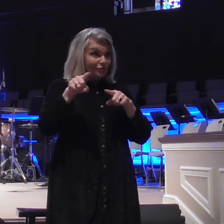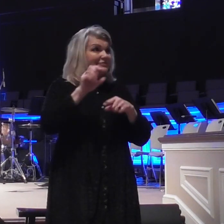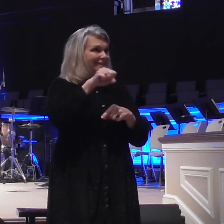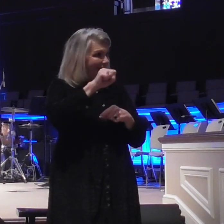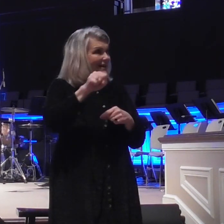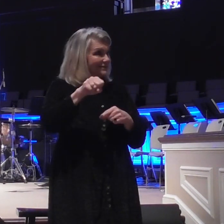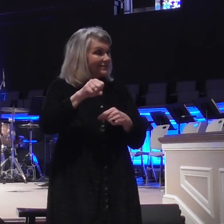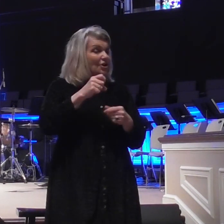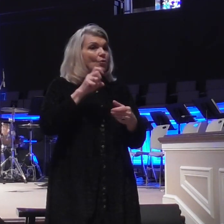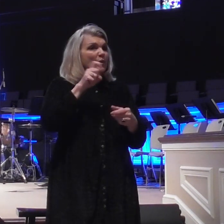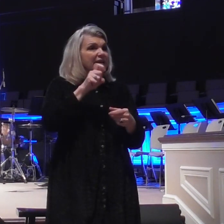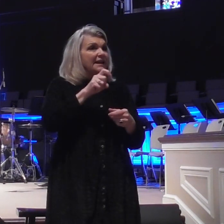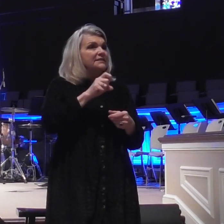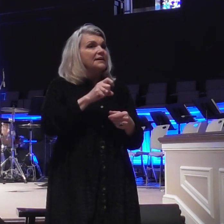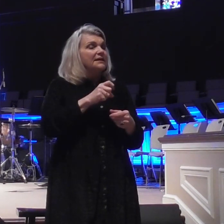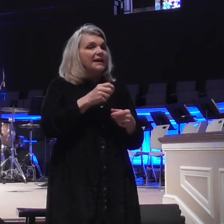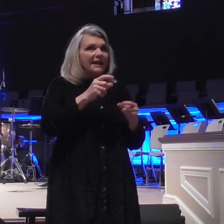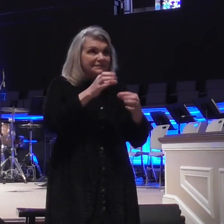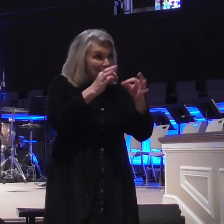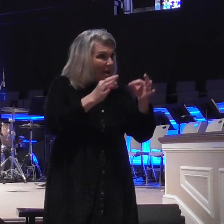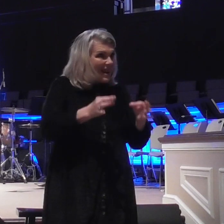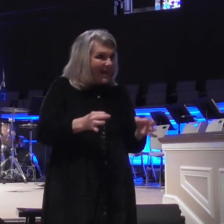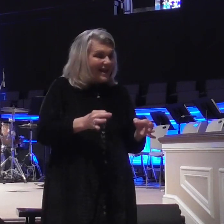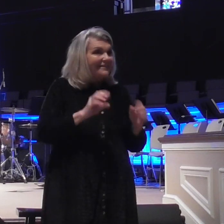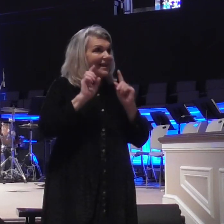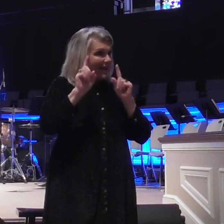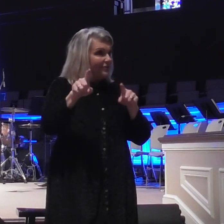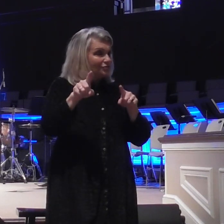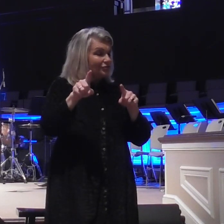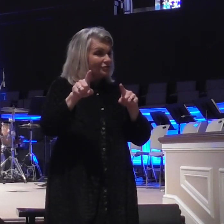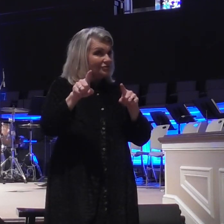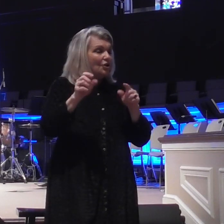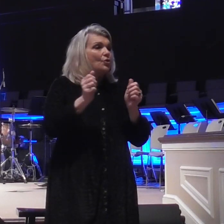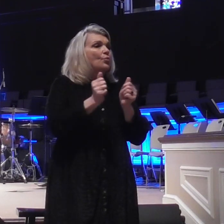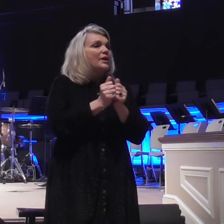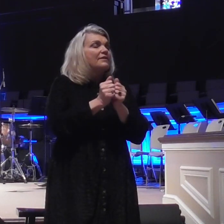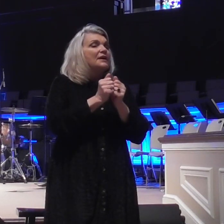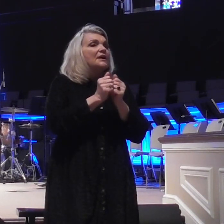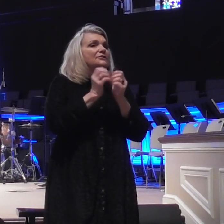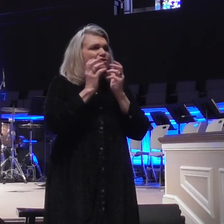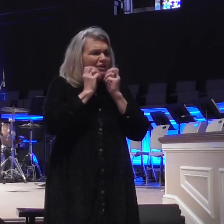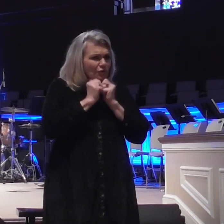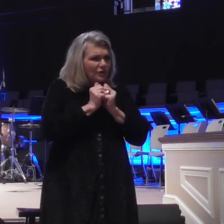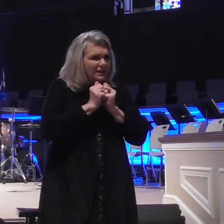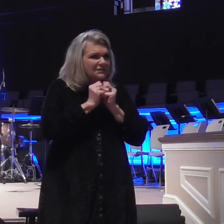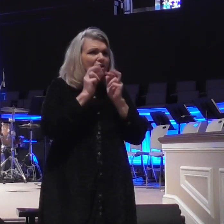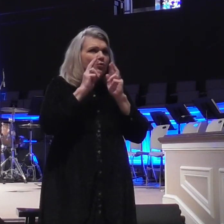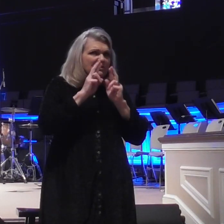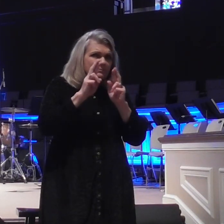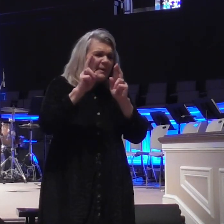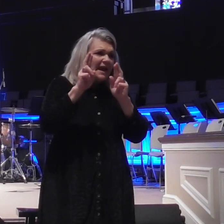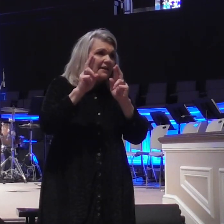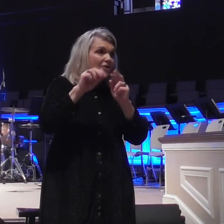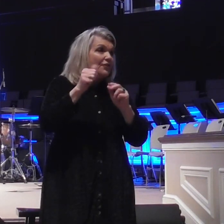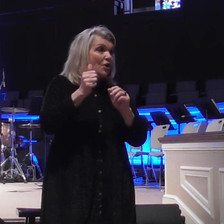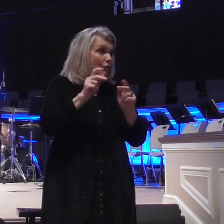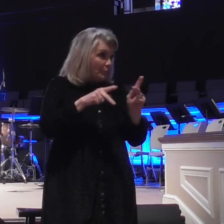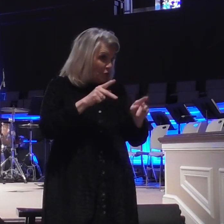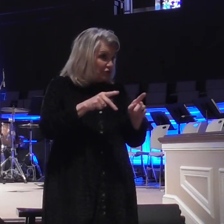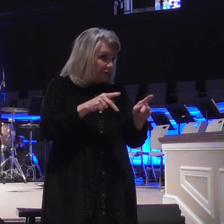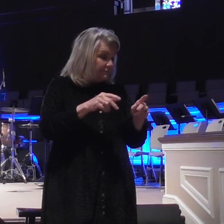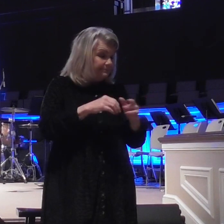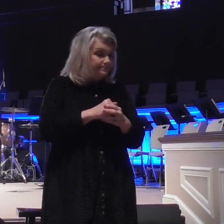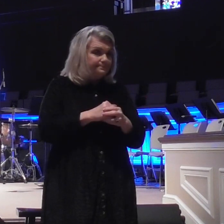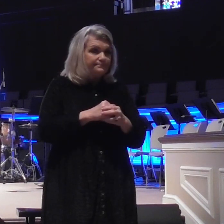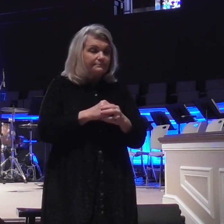it. But what 1 Peter chapter 3 says is we must do so with gentleness and respect. And so I'm going to talk some this